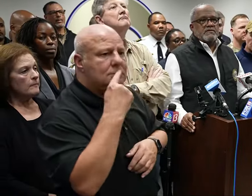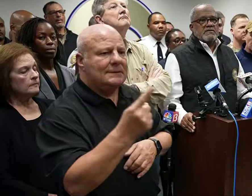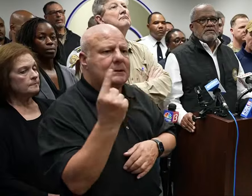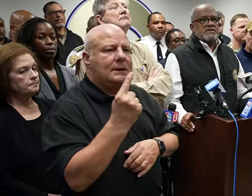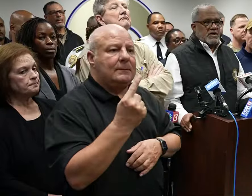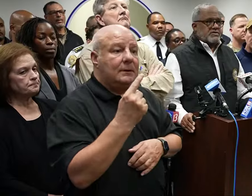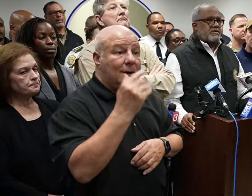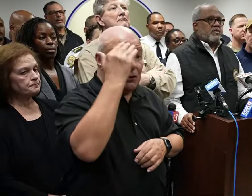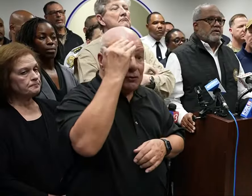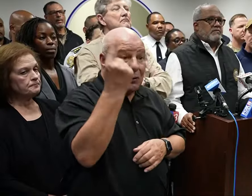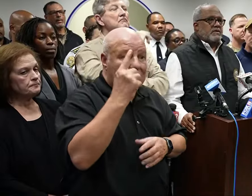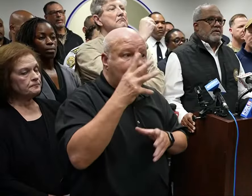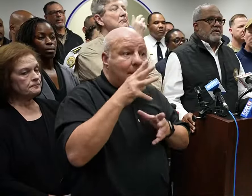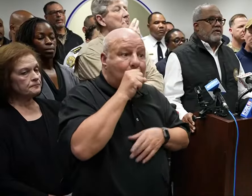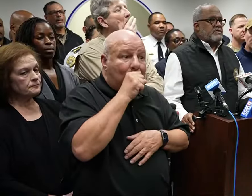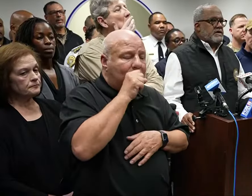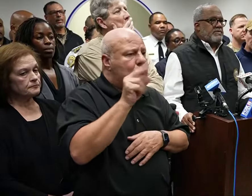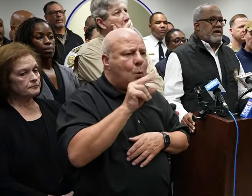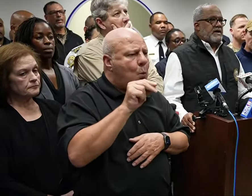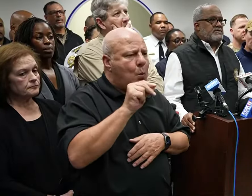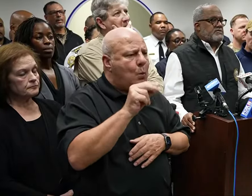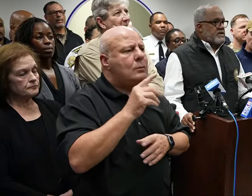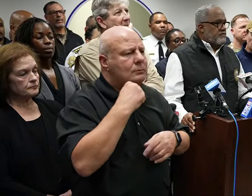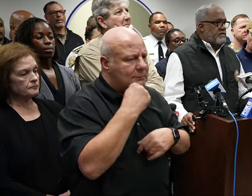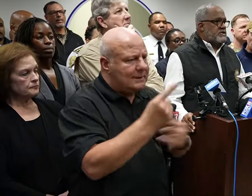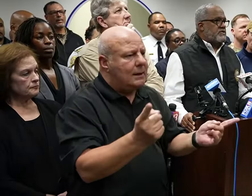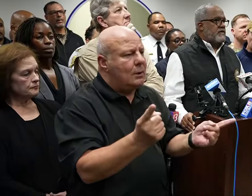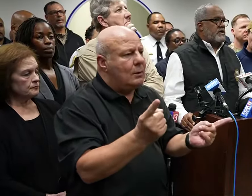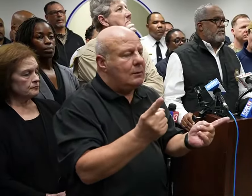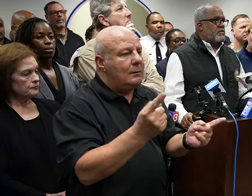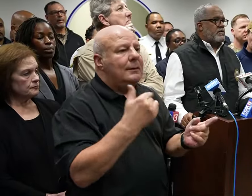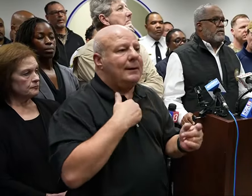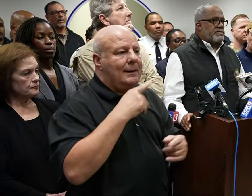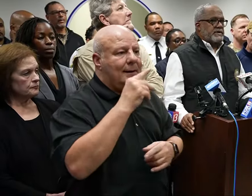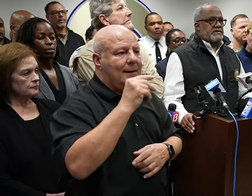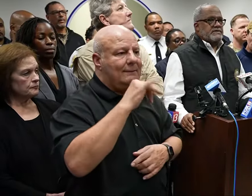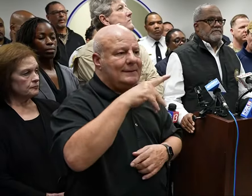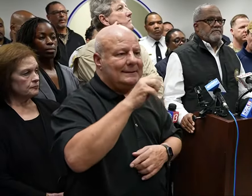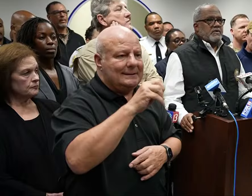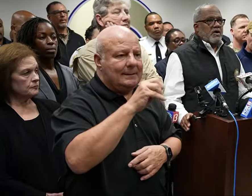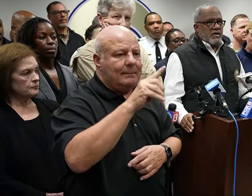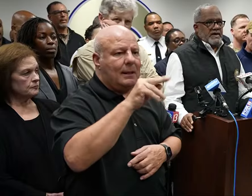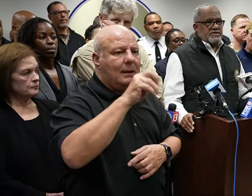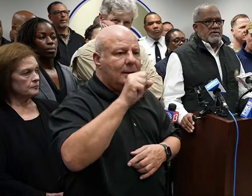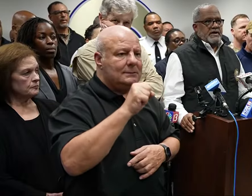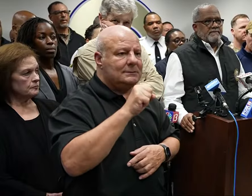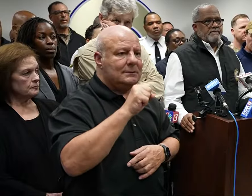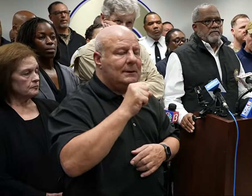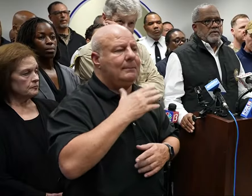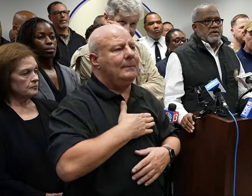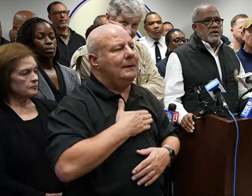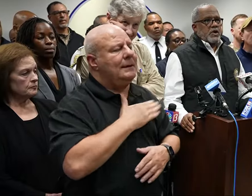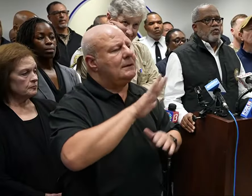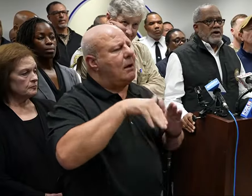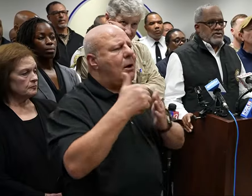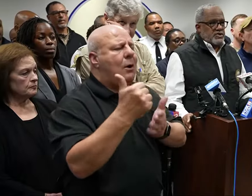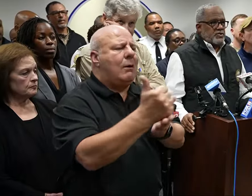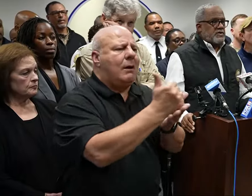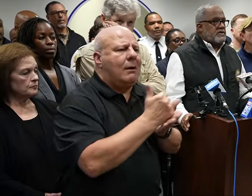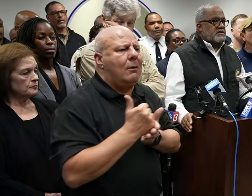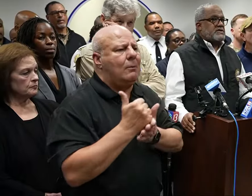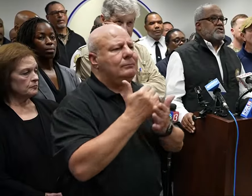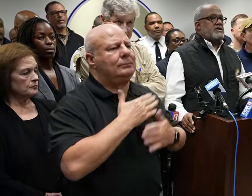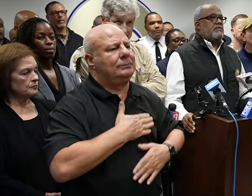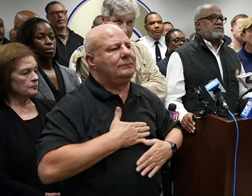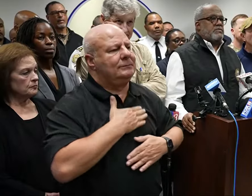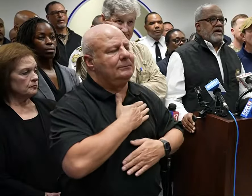something, tell someone. There are tip lines, there's information available. Please, all hands on deck. Rest assured